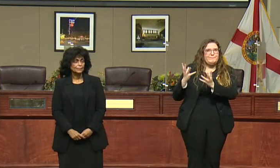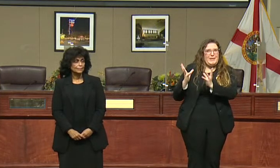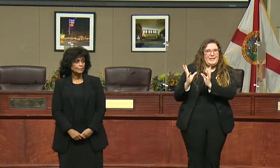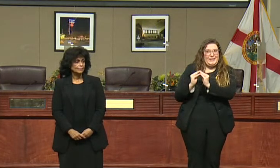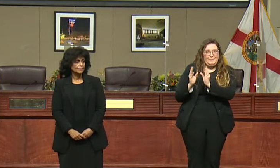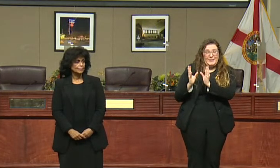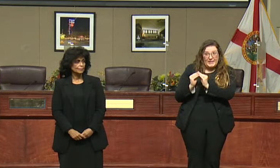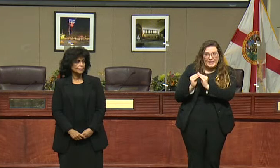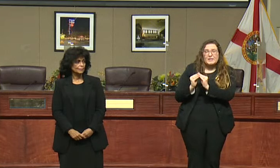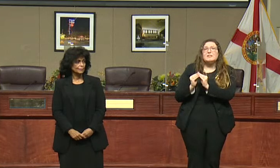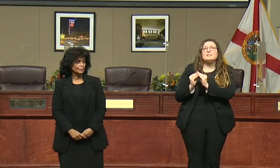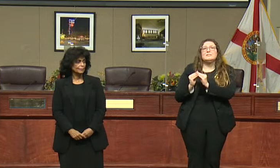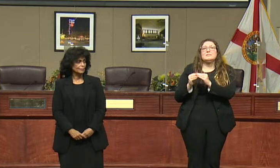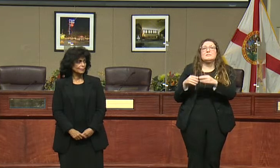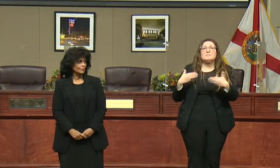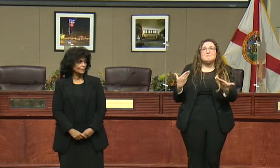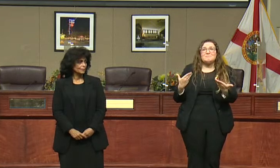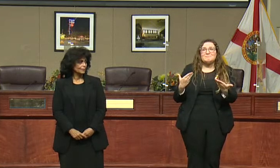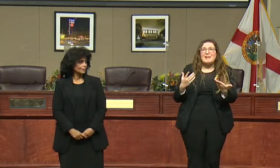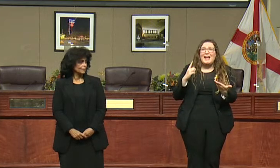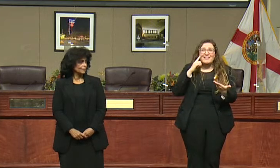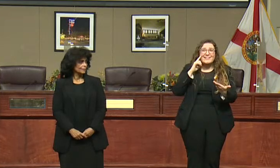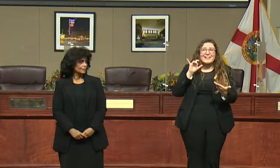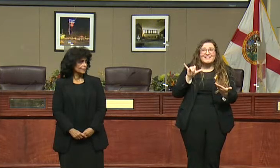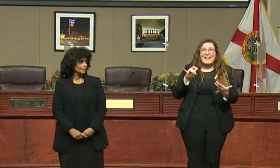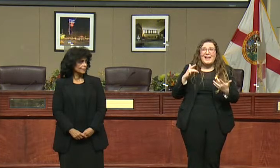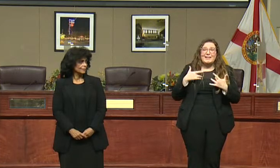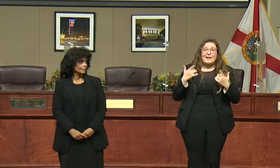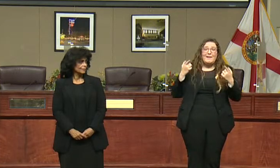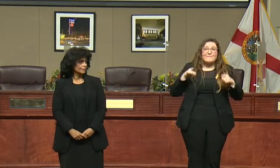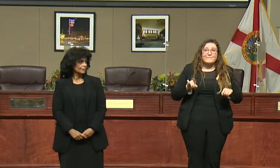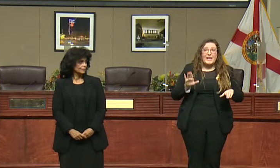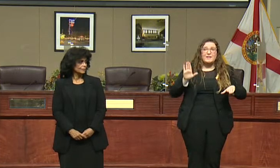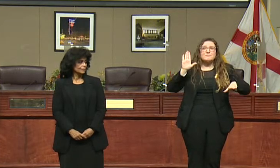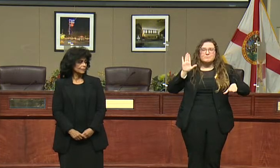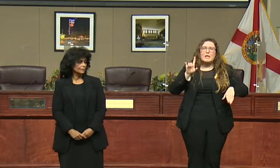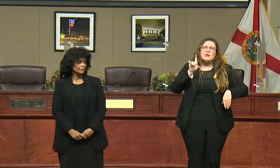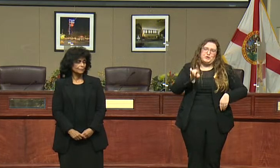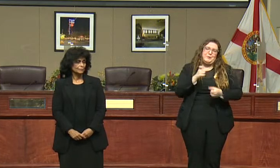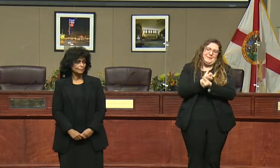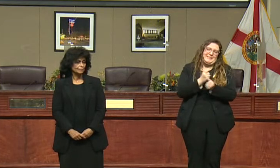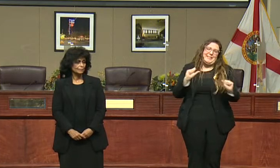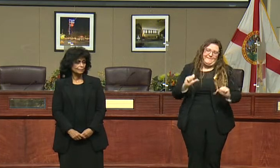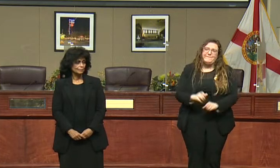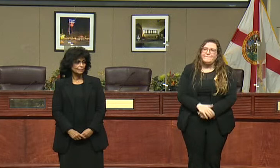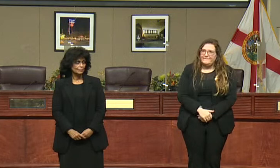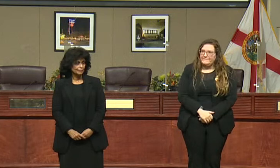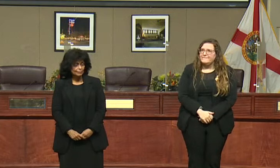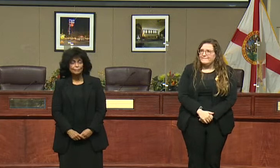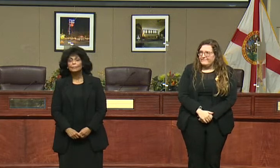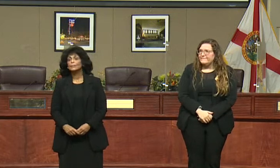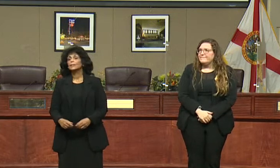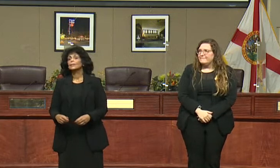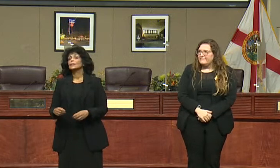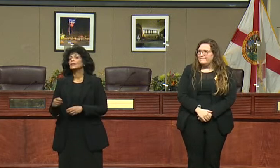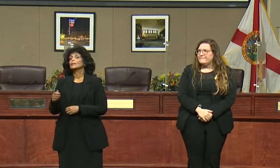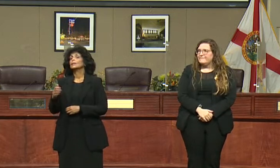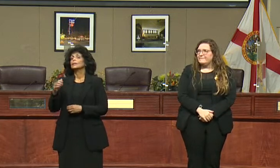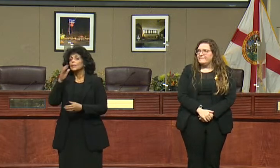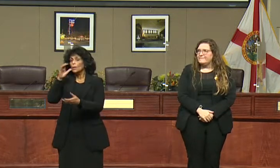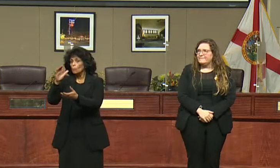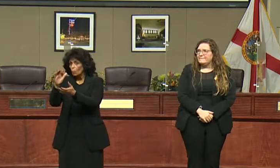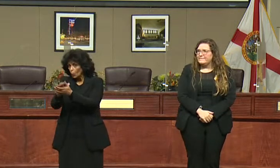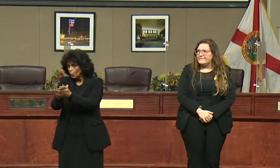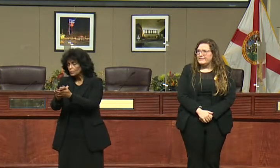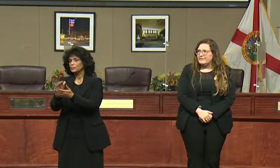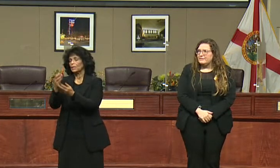there should be a safe event in Washington. Basado en conversaciones que ha tenido con su esposa y en